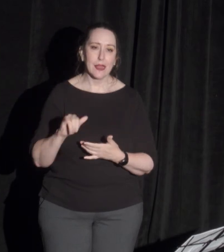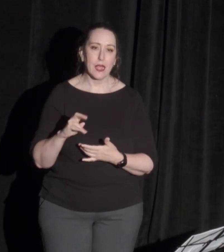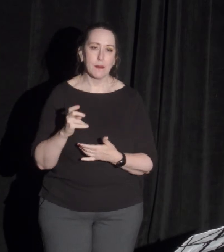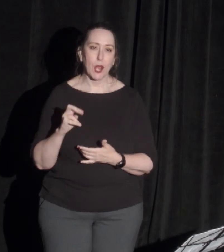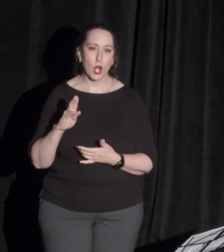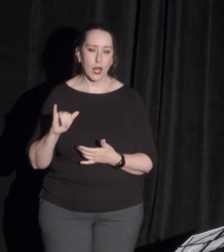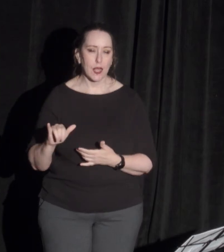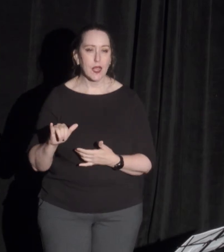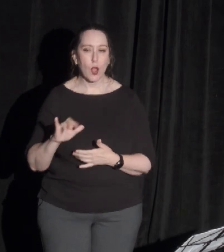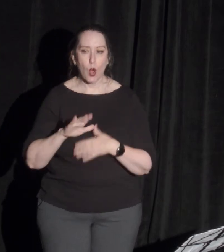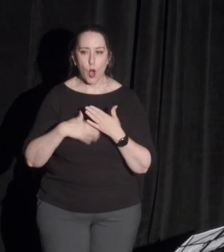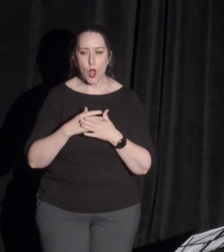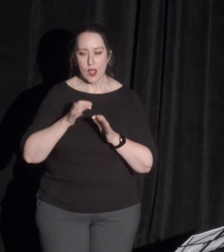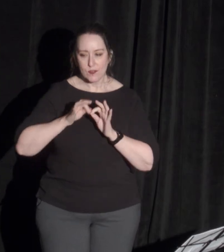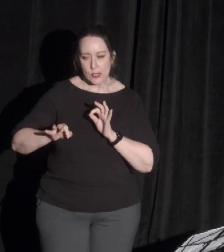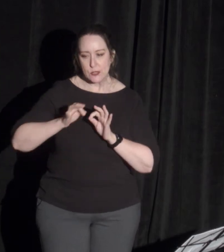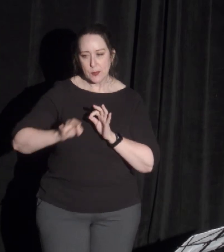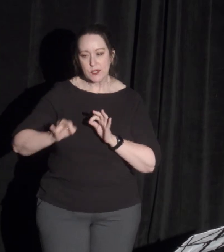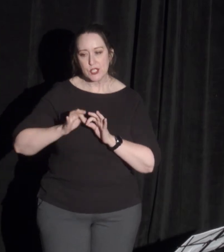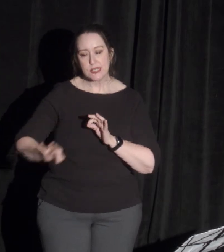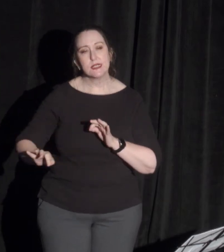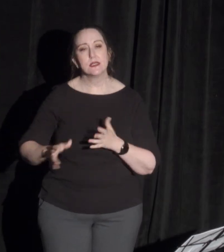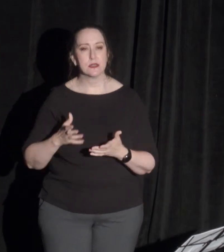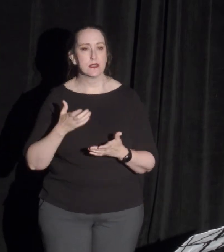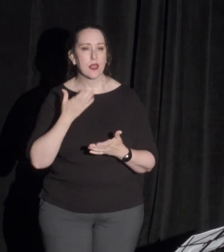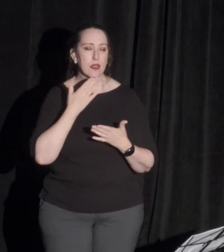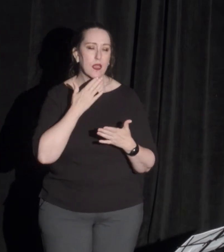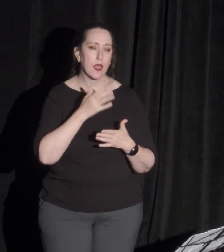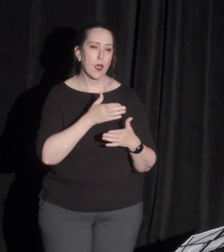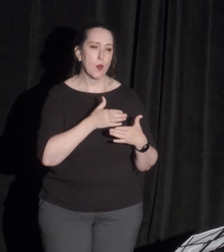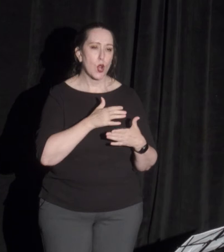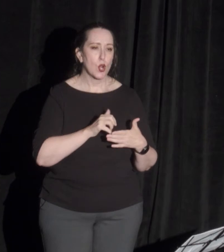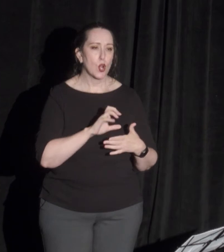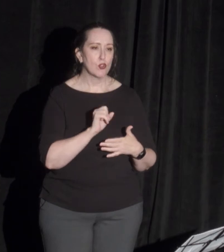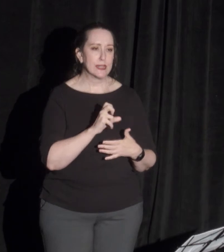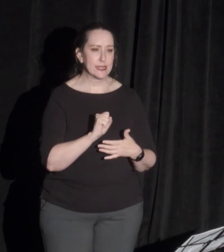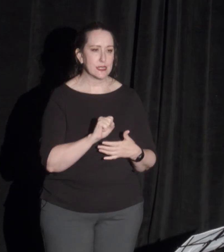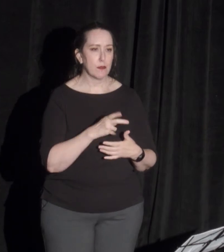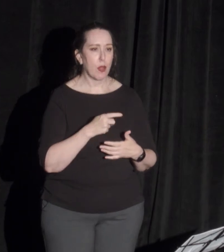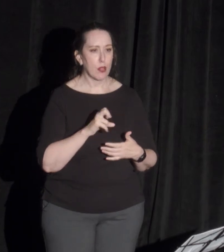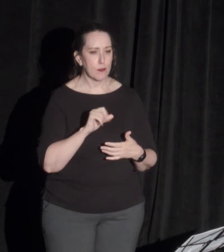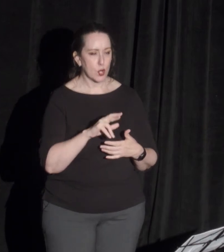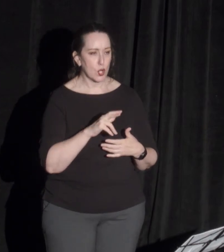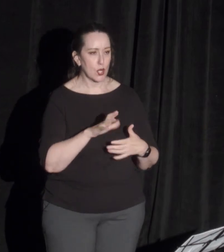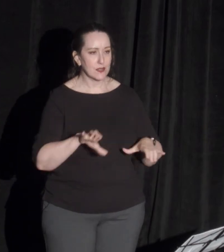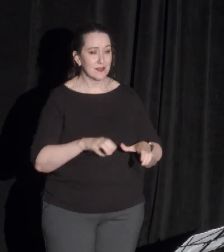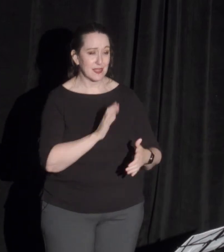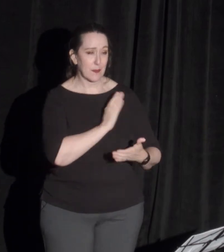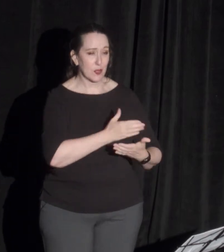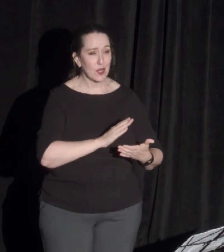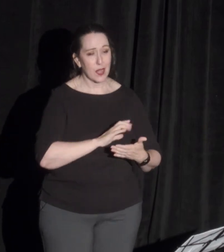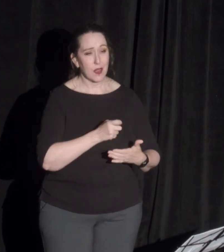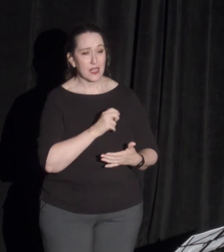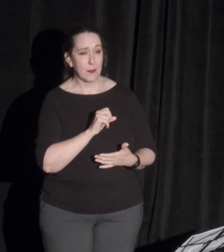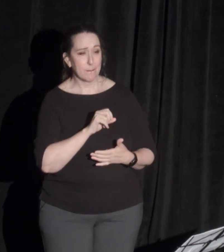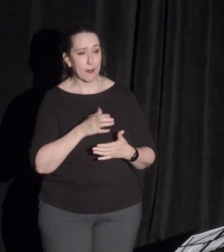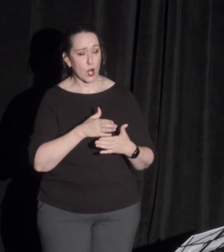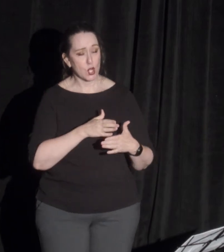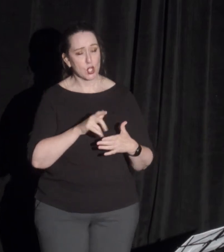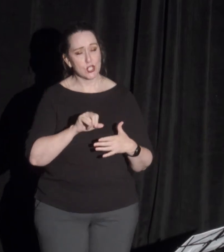all of our transcriptions. Thanks to my partner, Chris Palmer, who does our music. And thanks to my partner, Jesse Burns, for being here in the audience and just